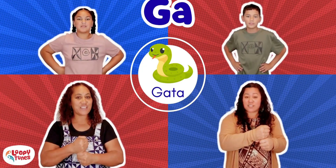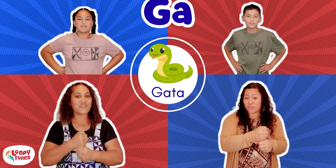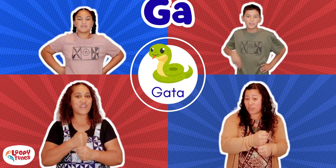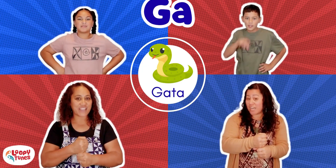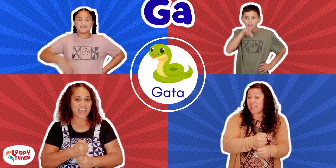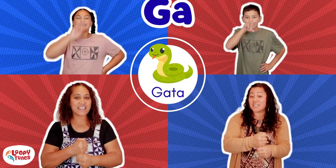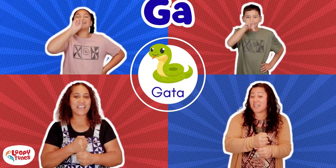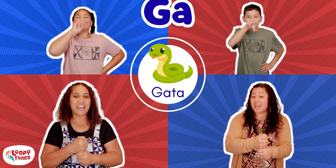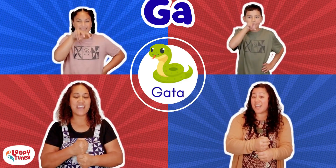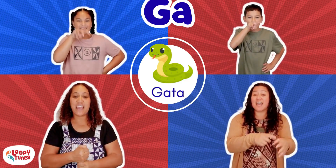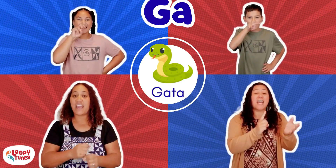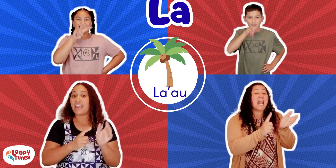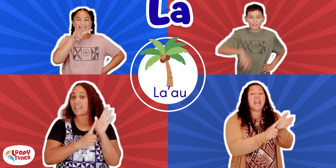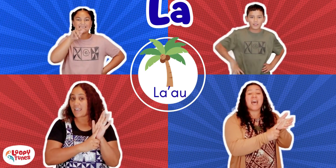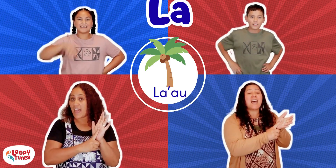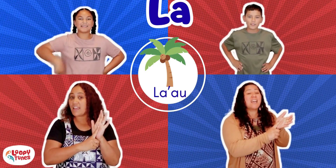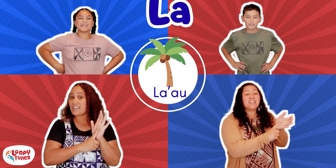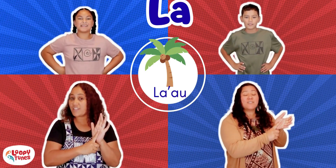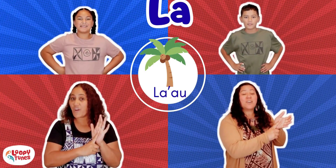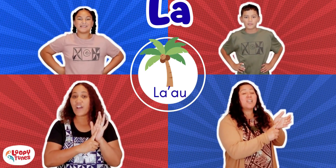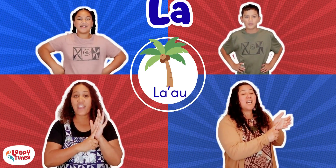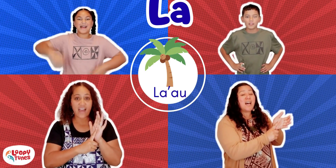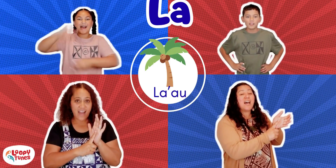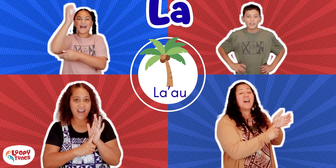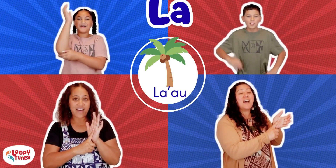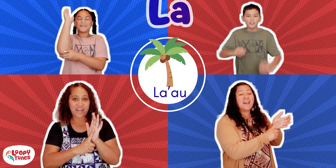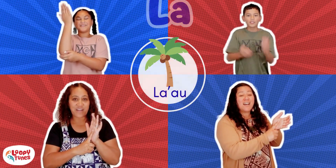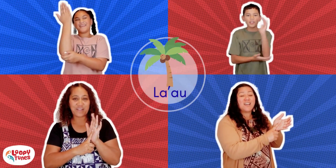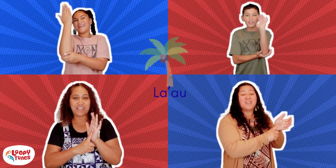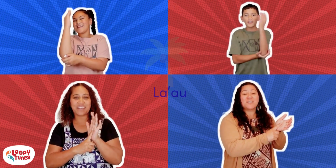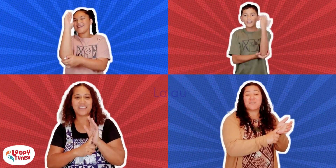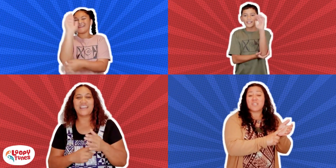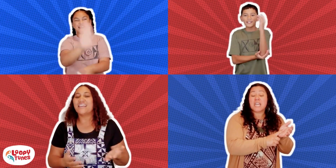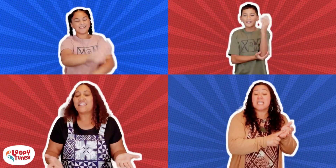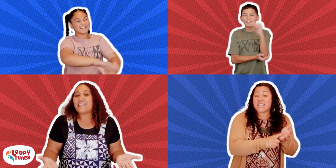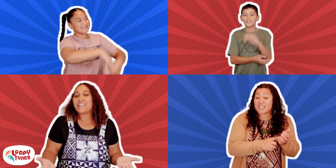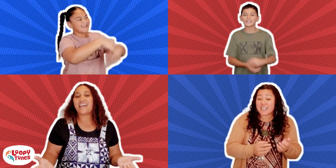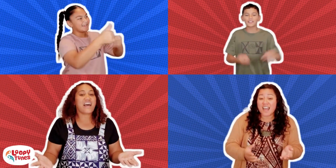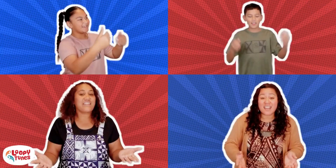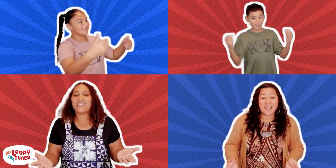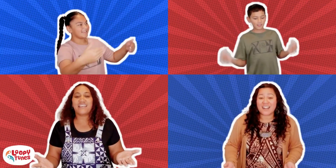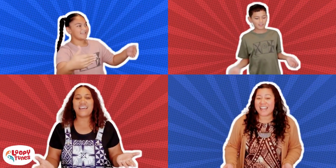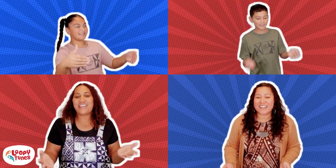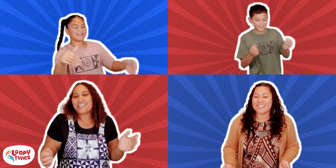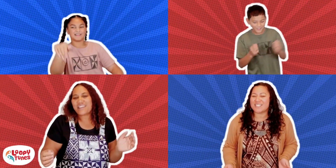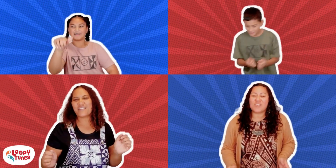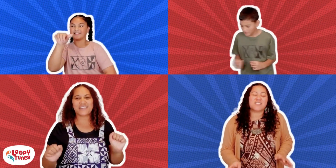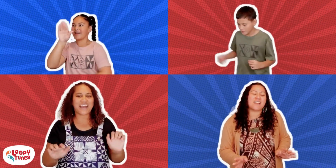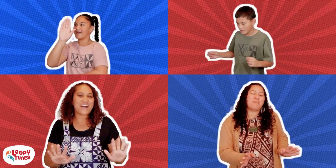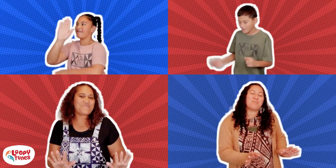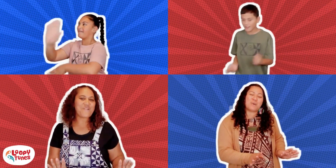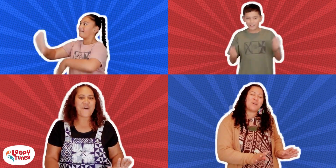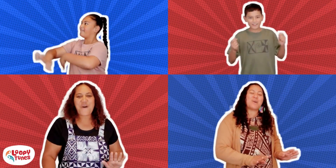for ngata. And la is for la'au. These are the letters of